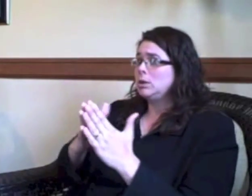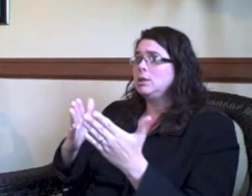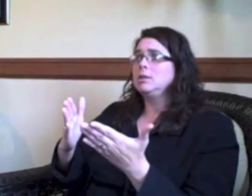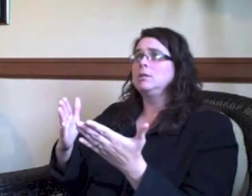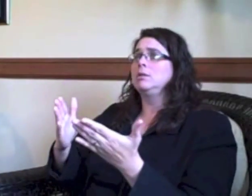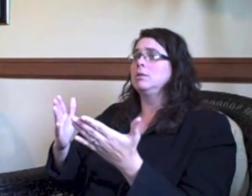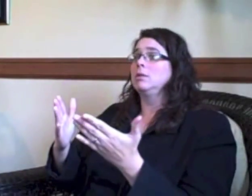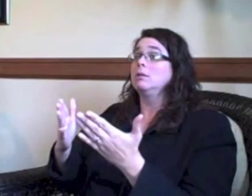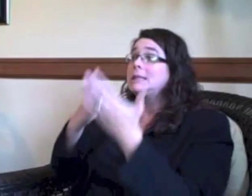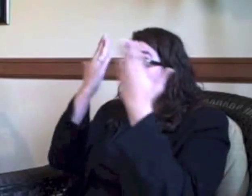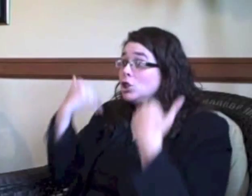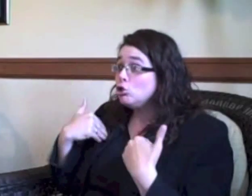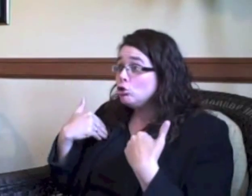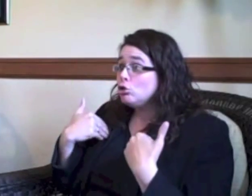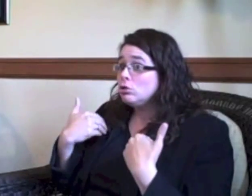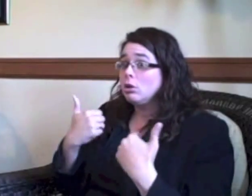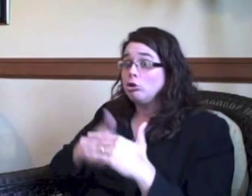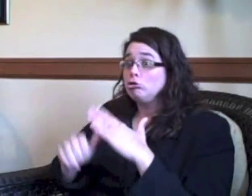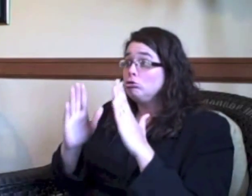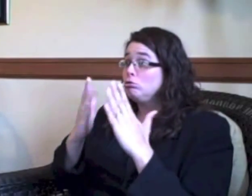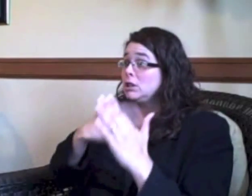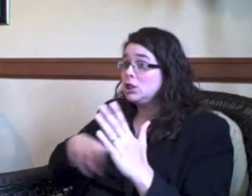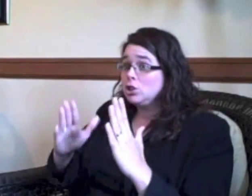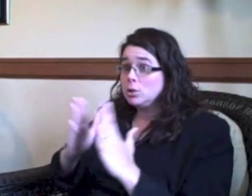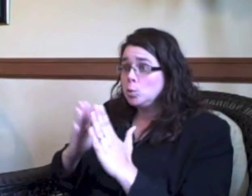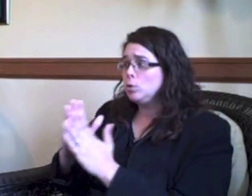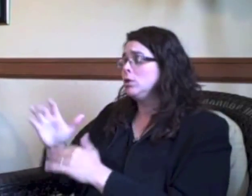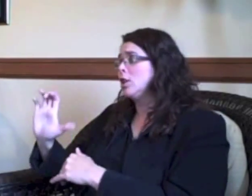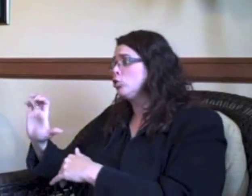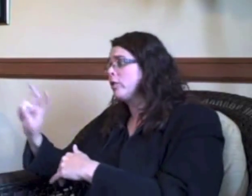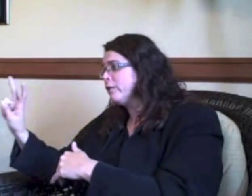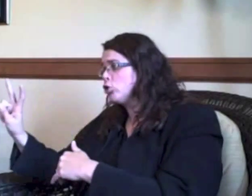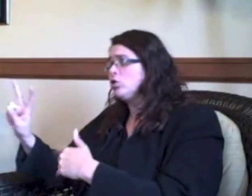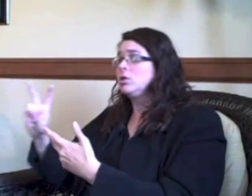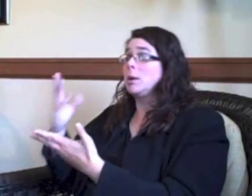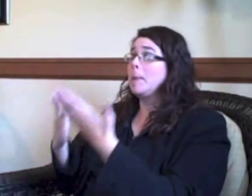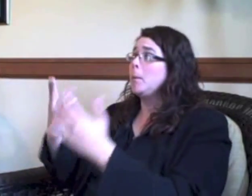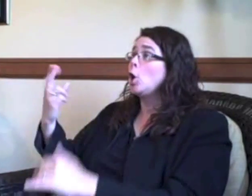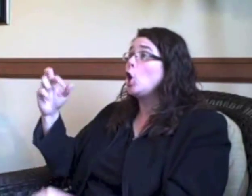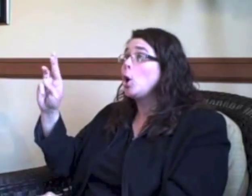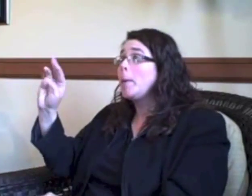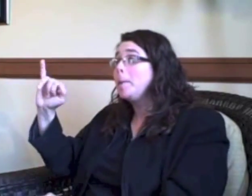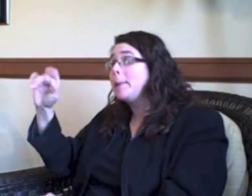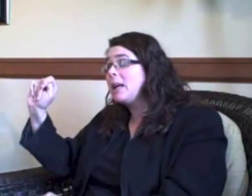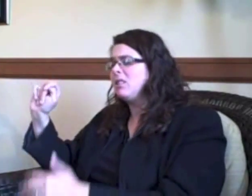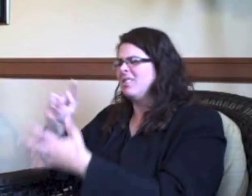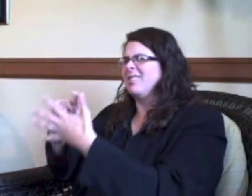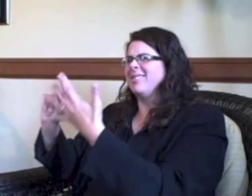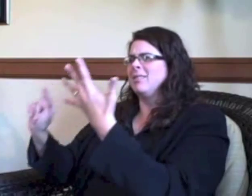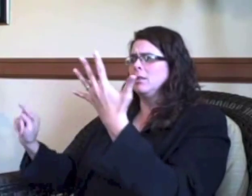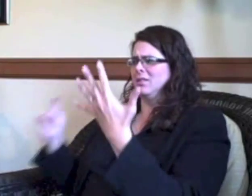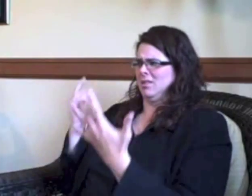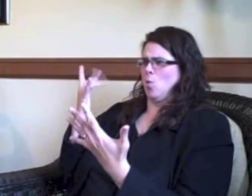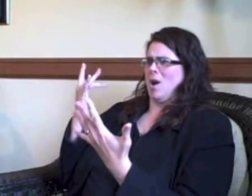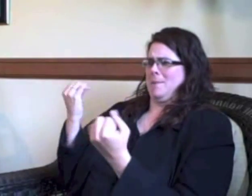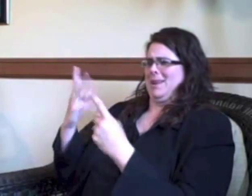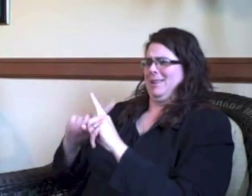under religious communities, sisters that live under religious communities. There are consecrated virgins, hermits. There's a